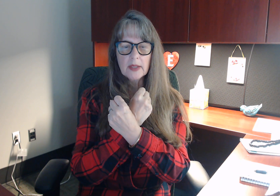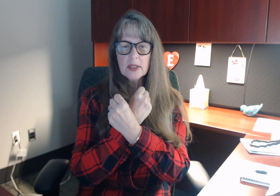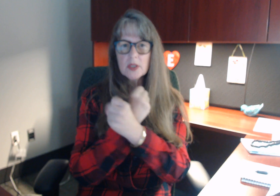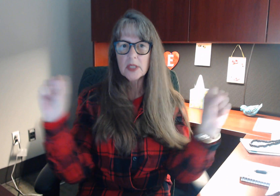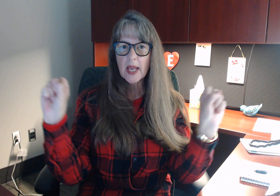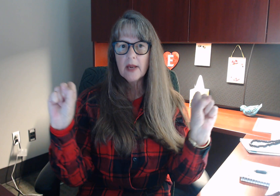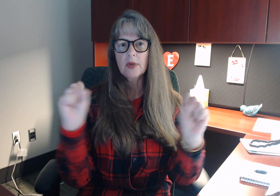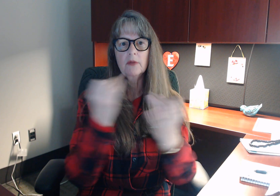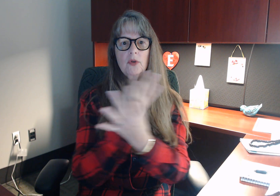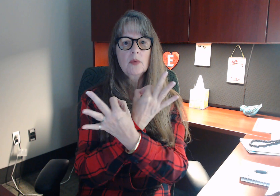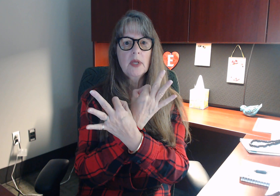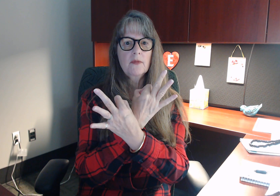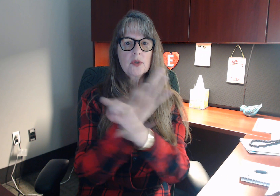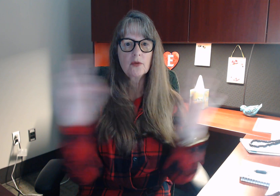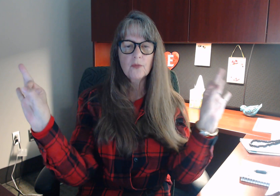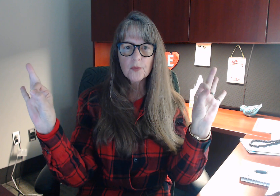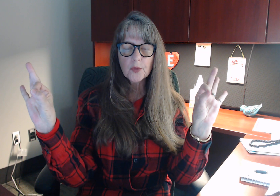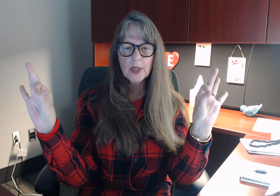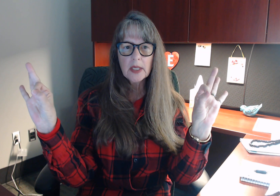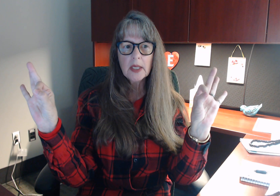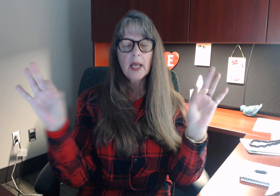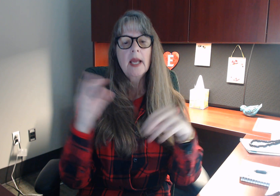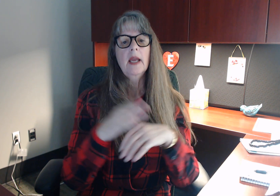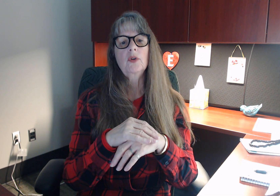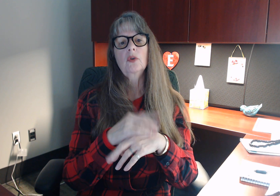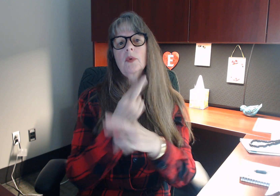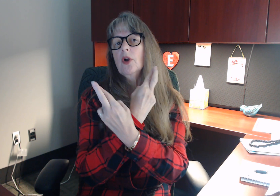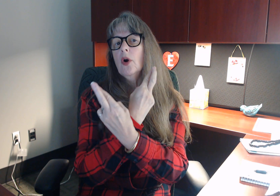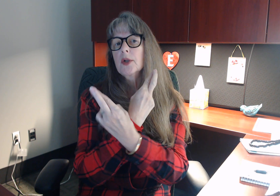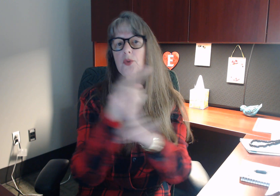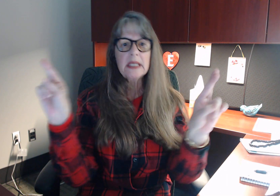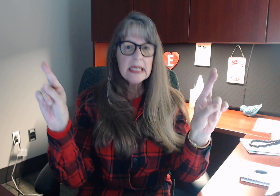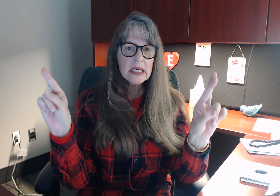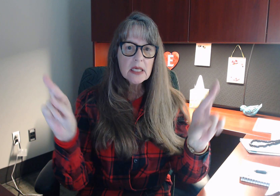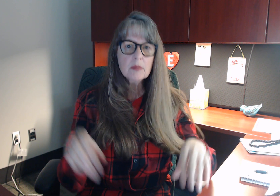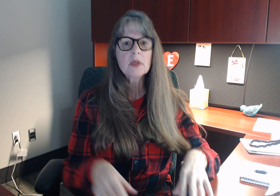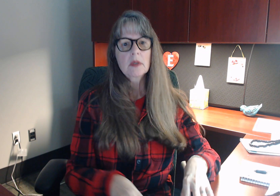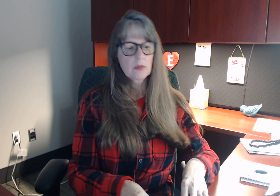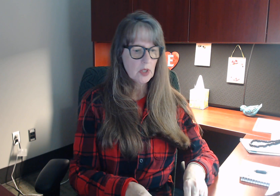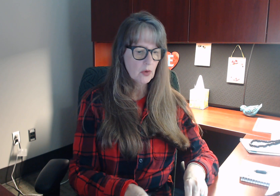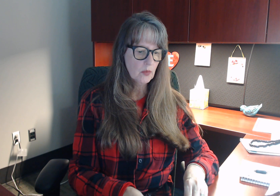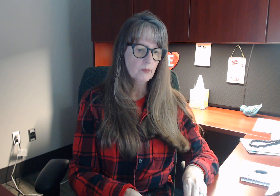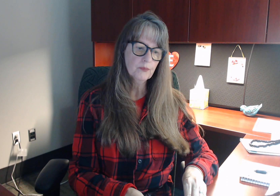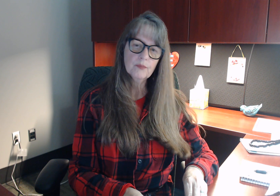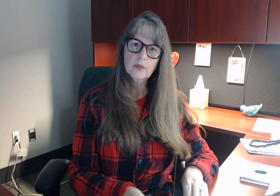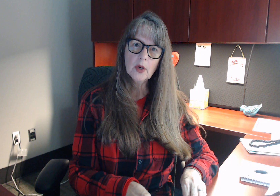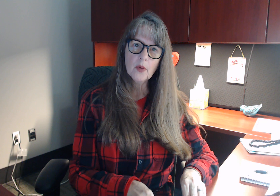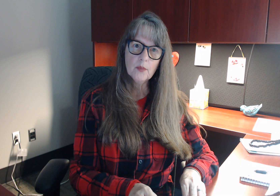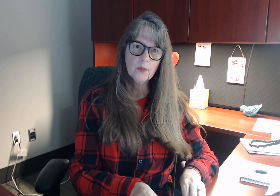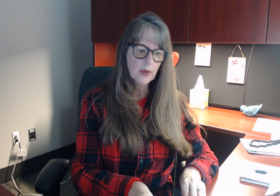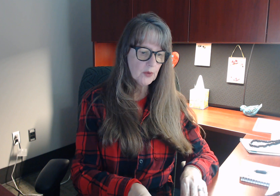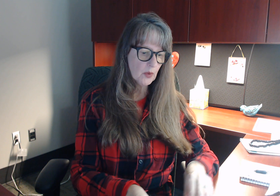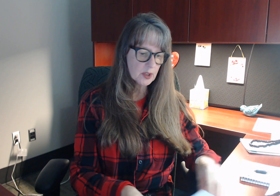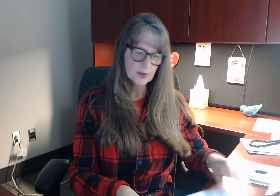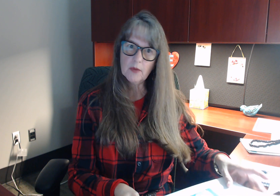it's saved, and if you do it with the F, it's free. If you do it with an R, it's redeemed. So, if you want a specific